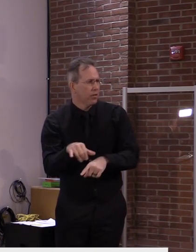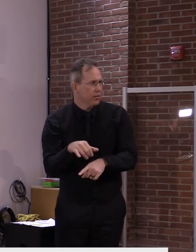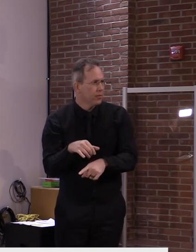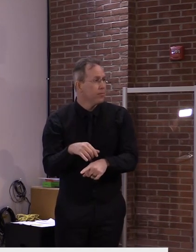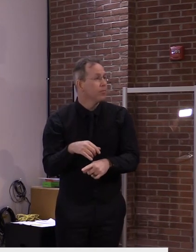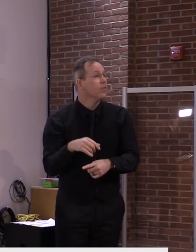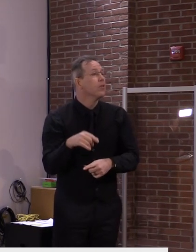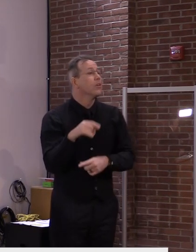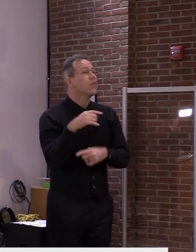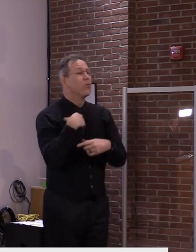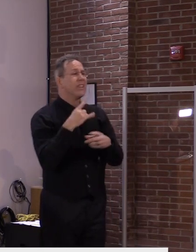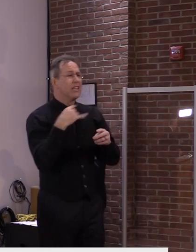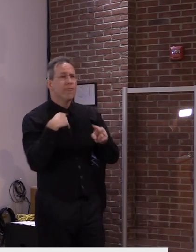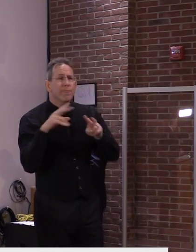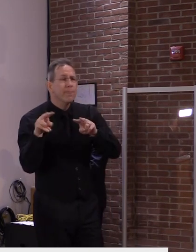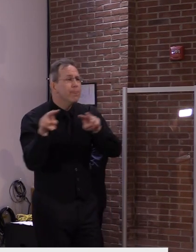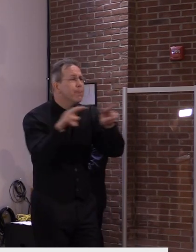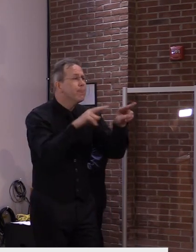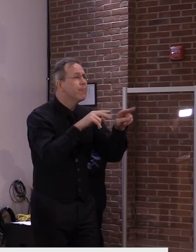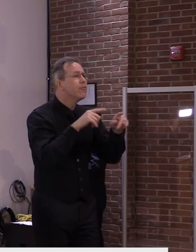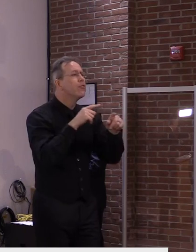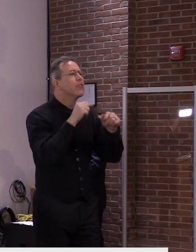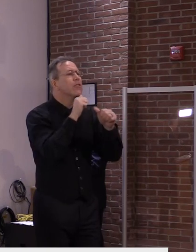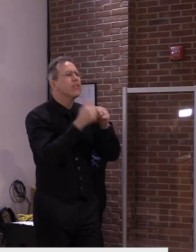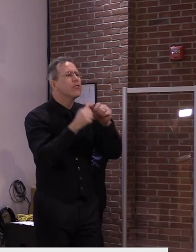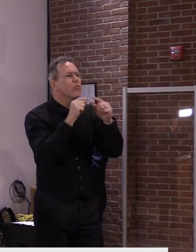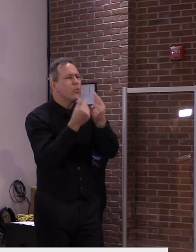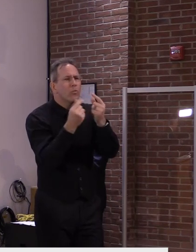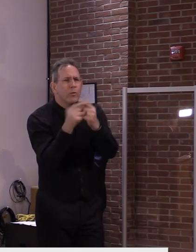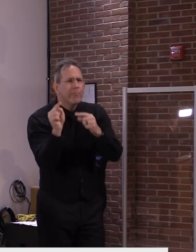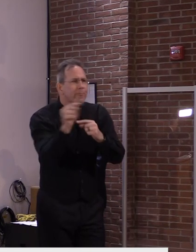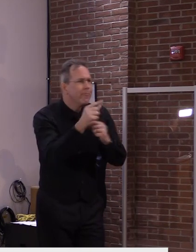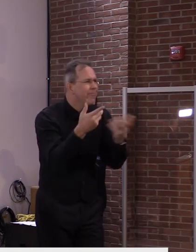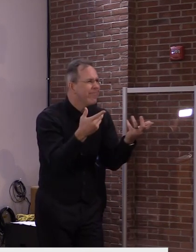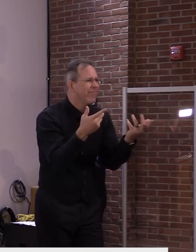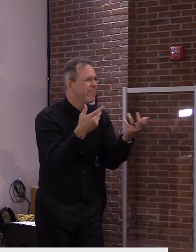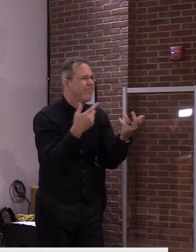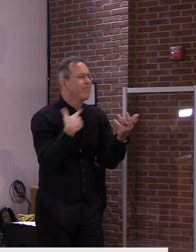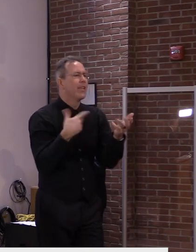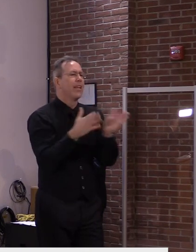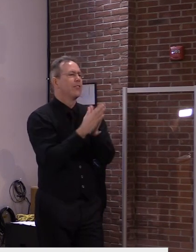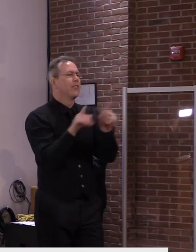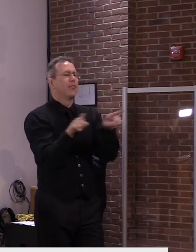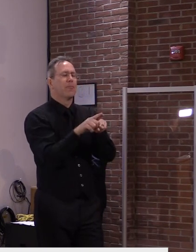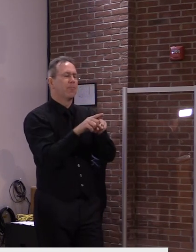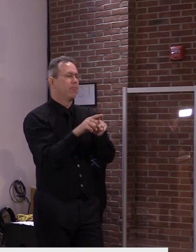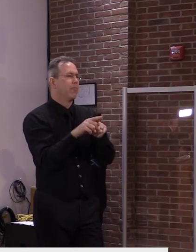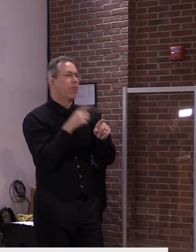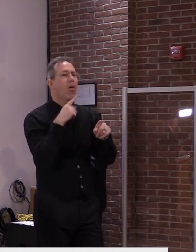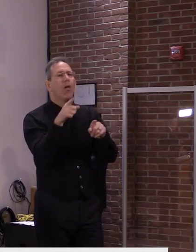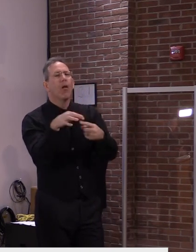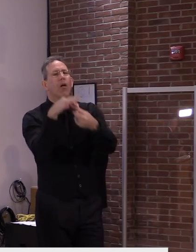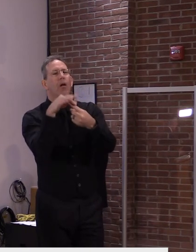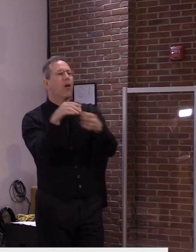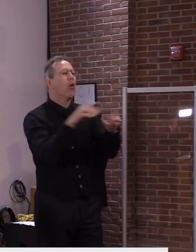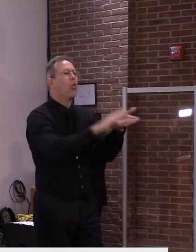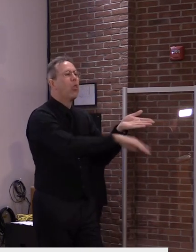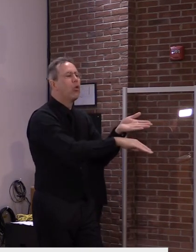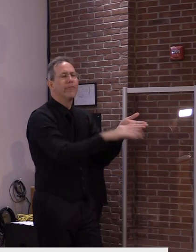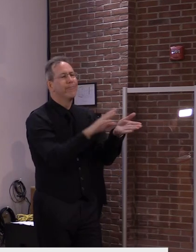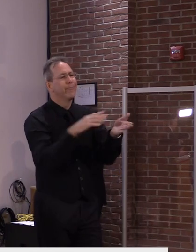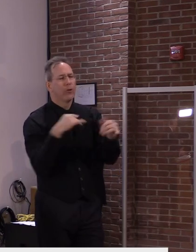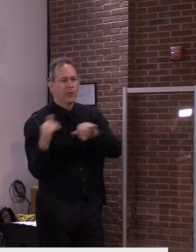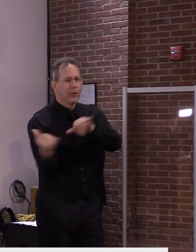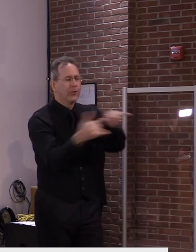all the different sectors who are wondering when are they going to get back to normal. And this is something we talk about every single day. As you've seen over the last